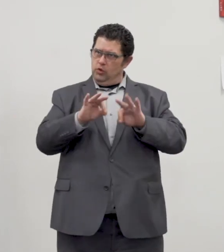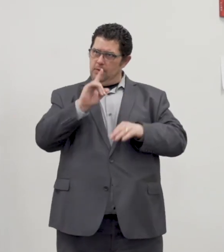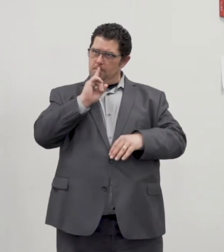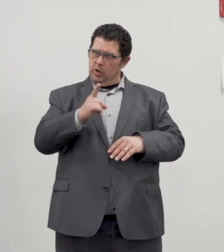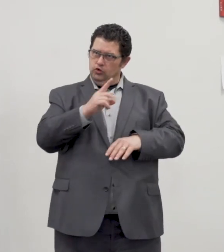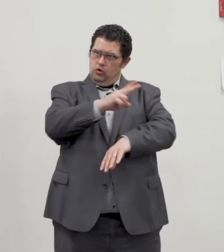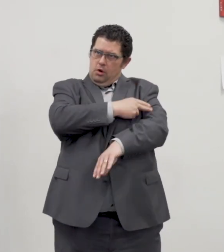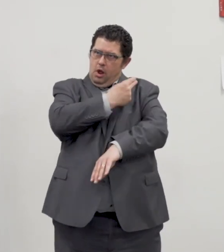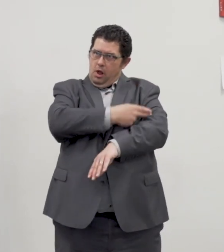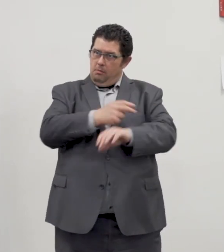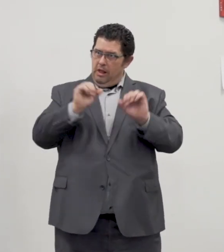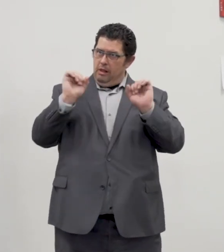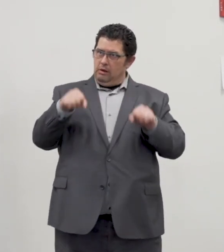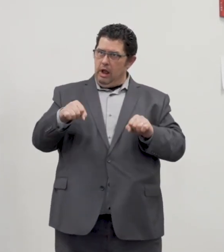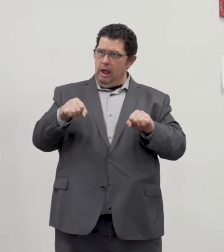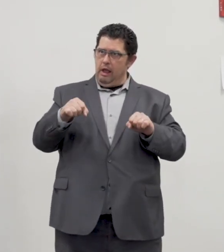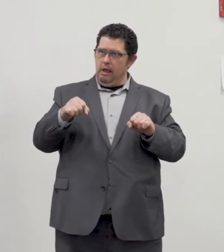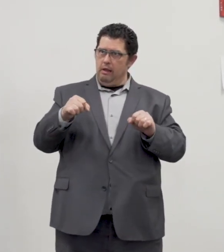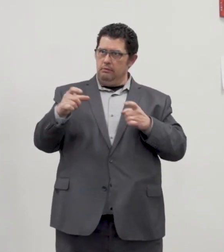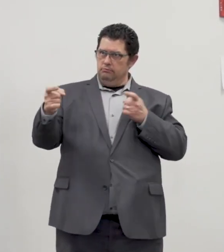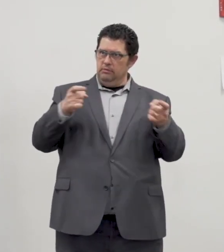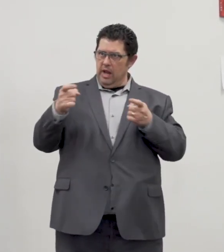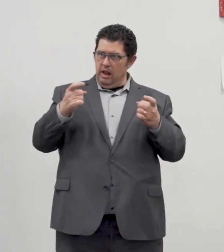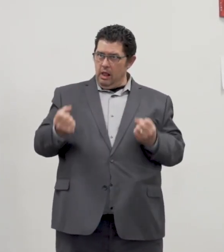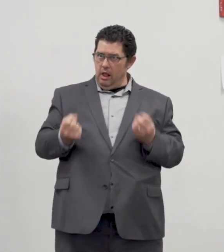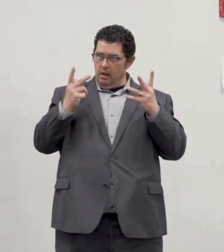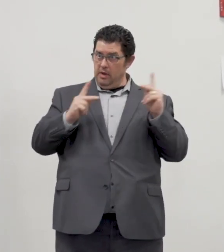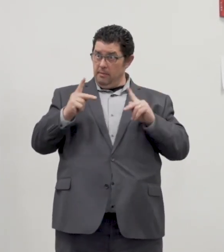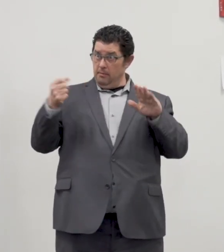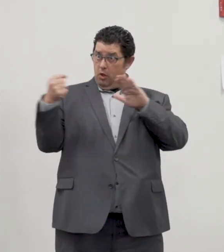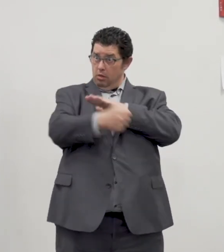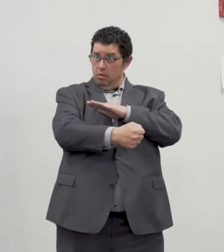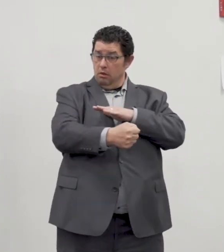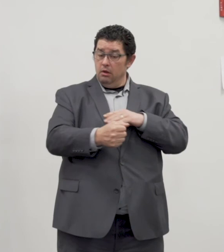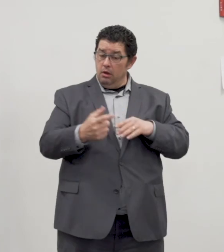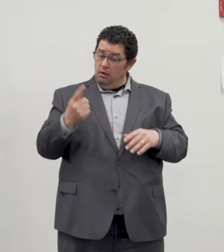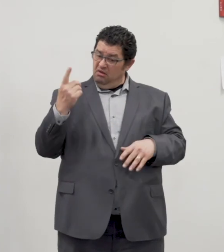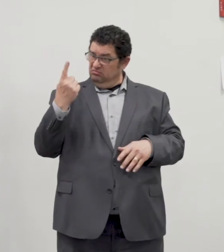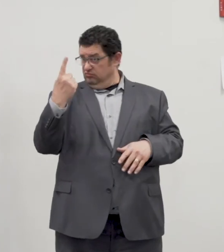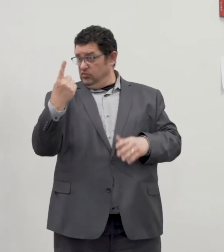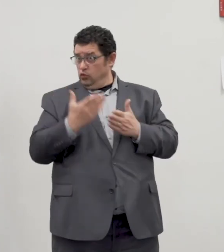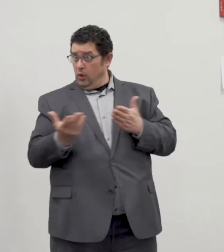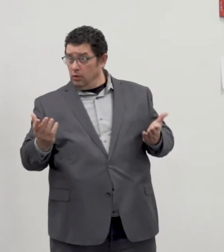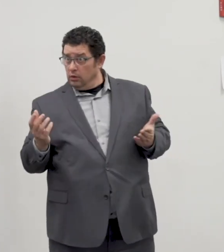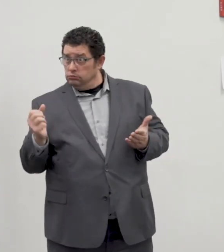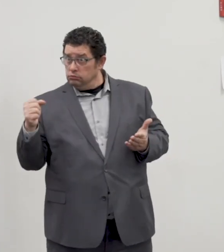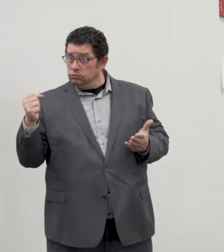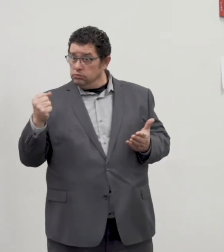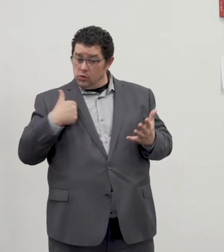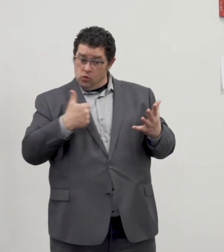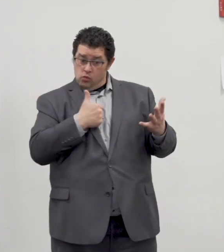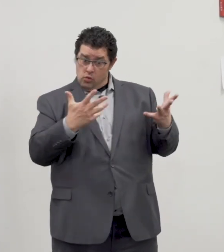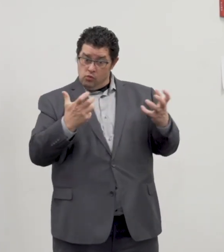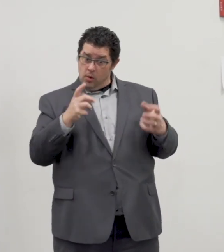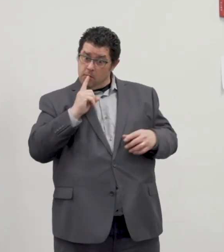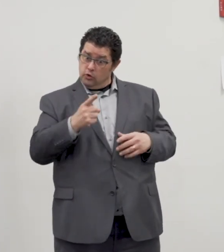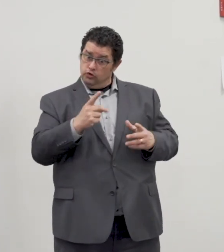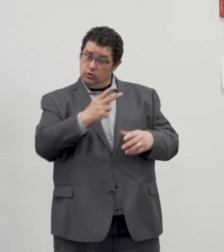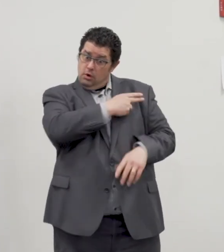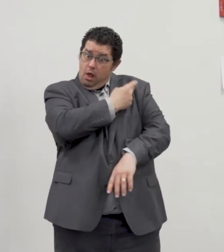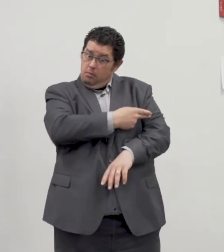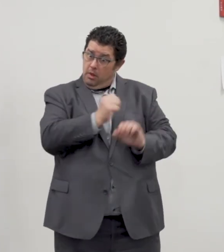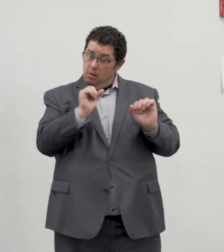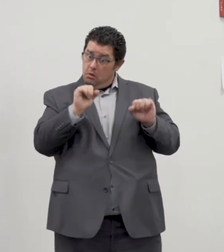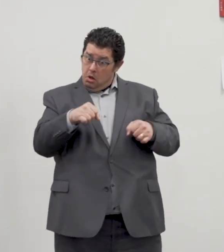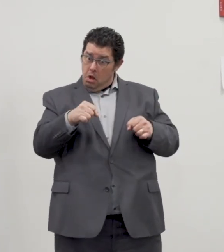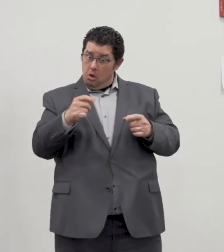in patients, right? I mean, that's generally what we look at. That's one variable. We want to make sure that the health system can handle it right now, and it can